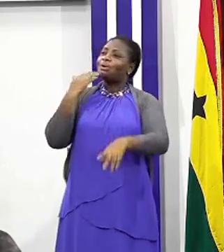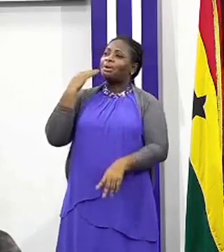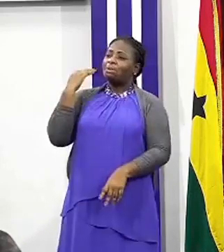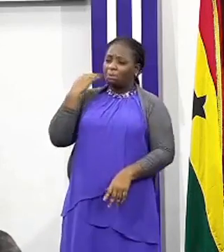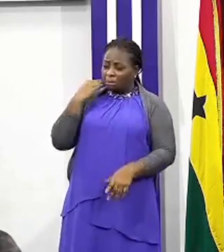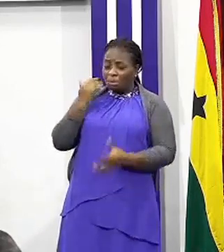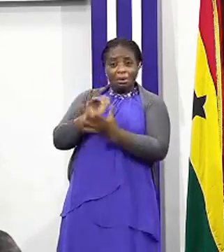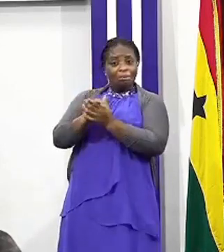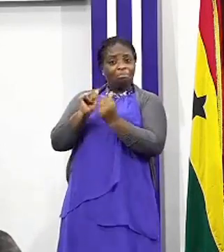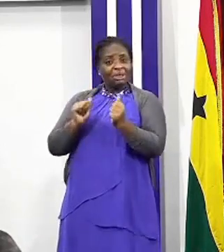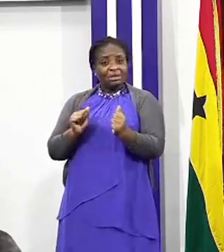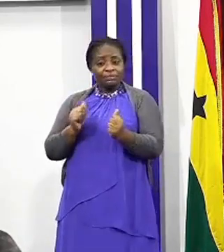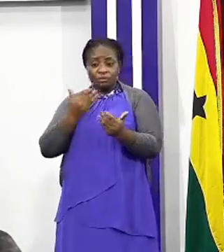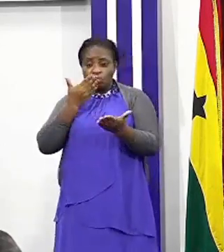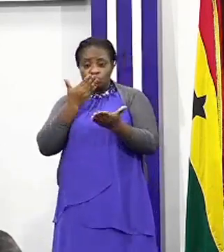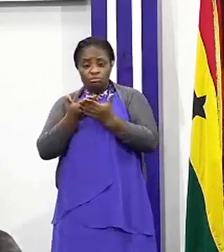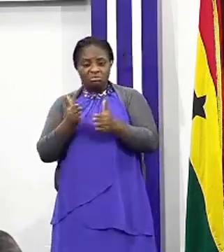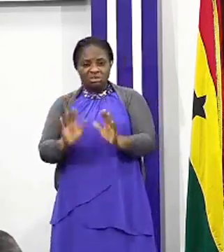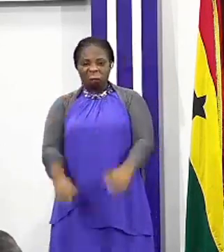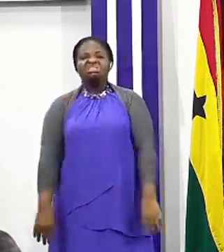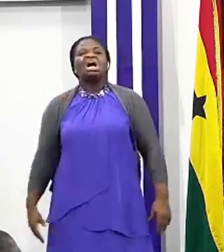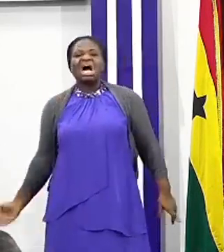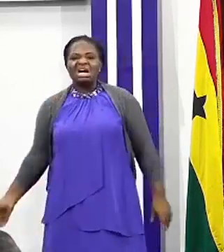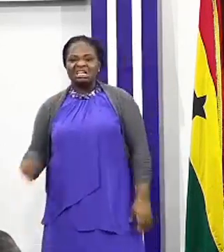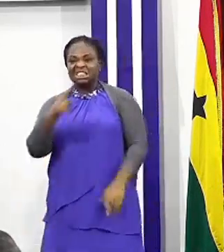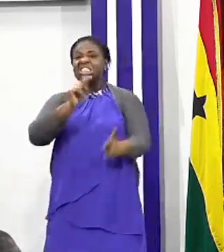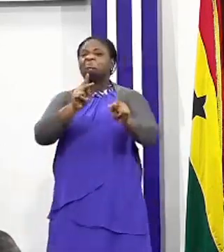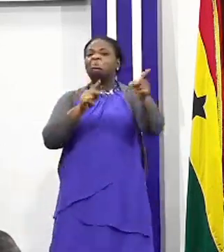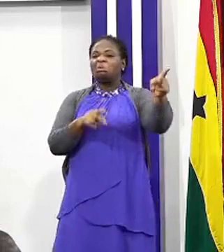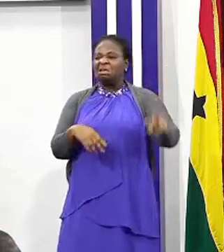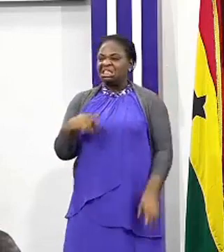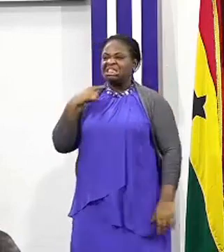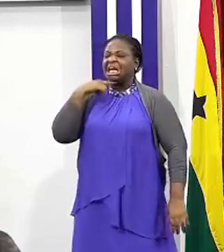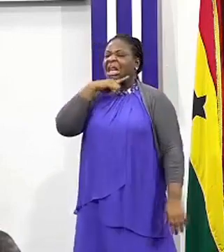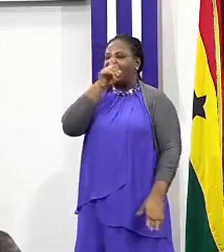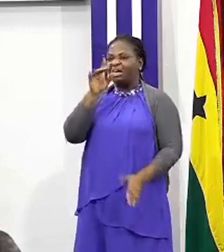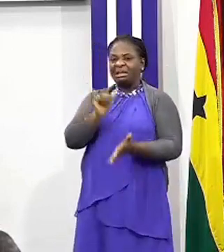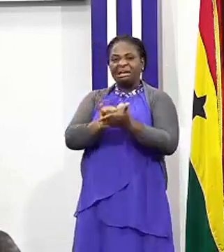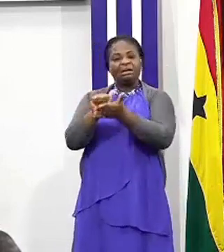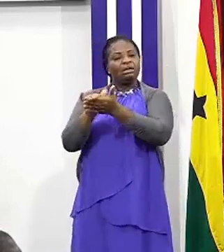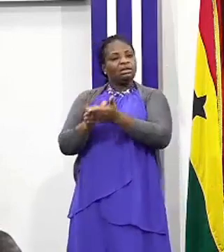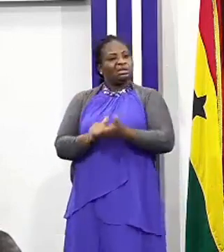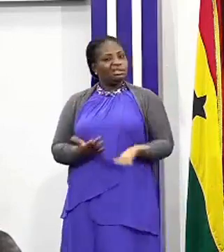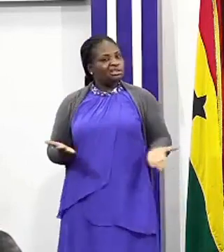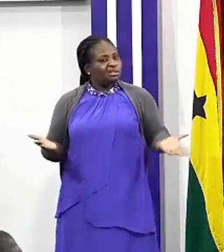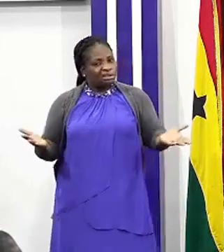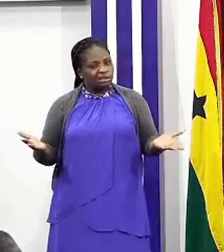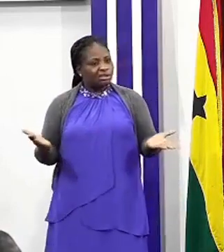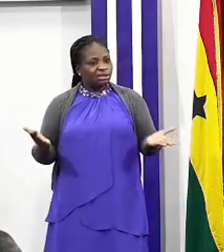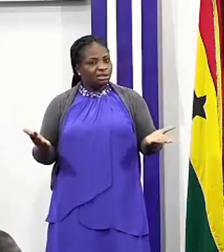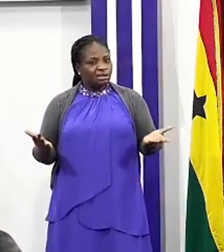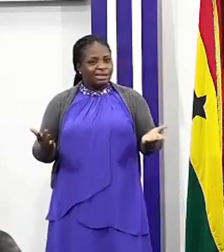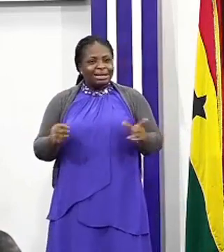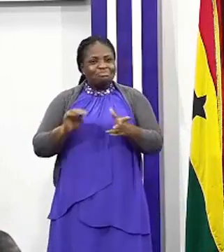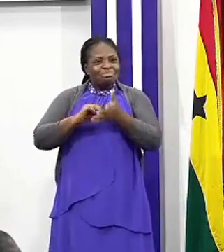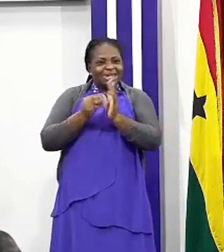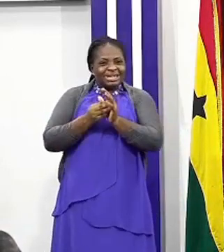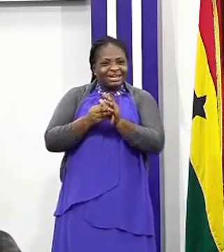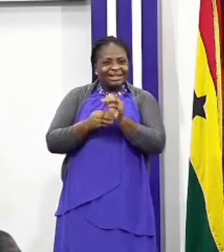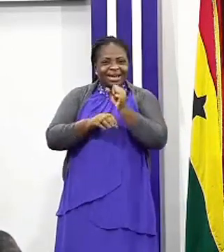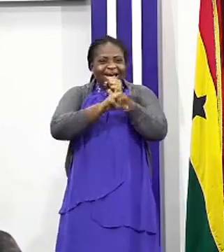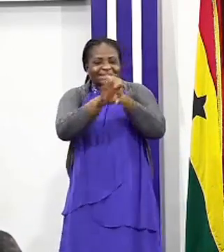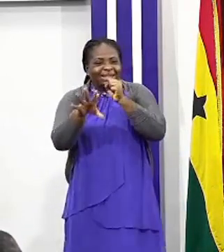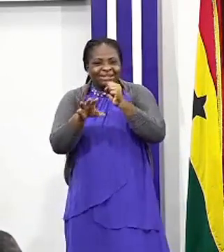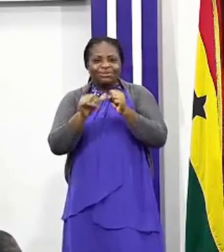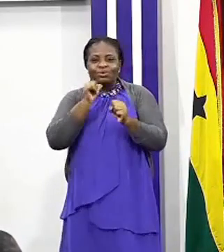ye ma ye nante kwan pa so no obeka se ade no kra mpo se me ti se e kan radio so se nya mpanti mintie na sentwere adwuma ne ye nya ni ye